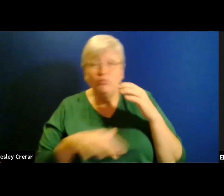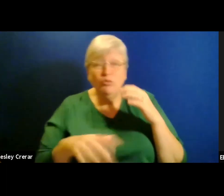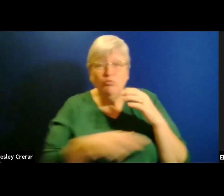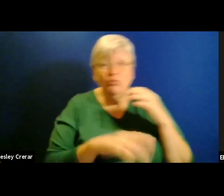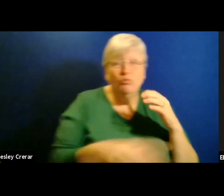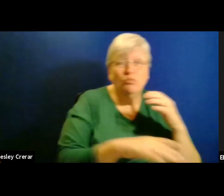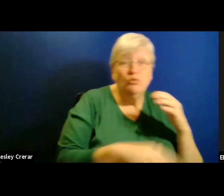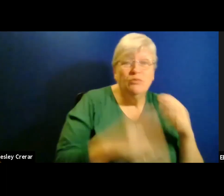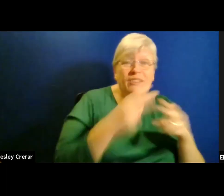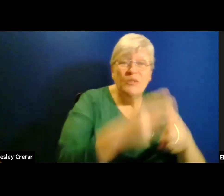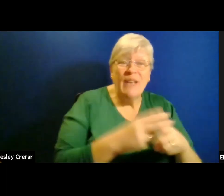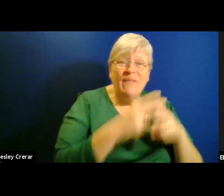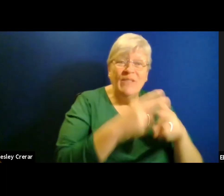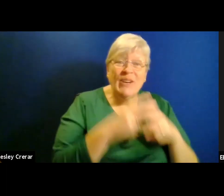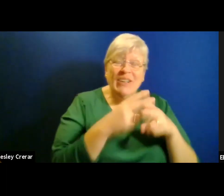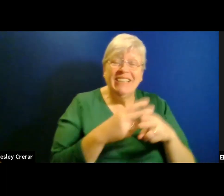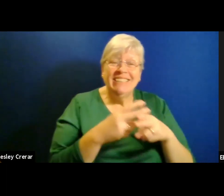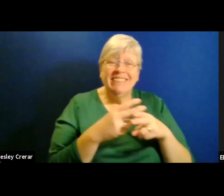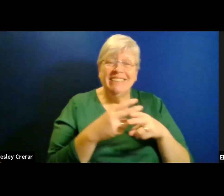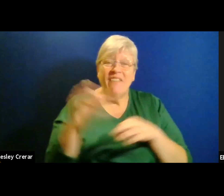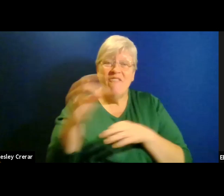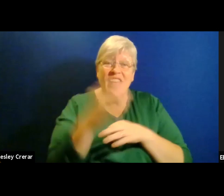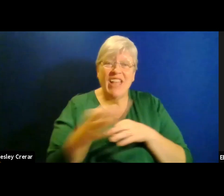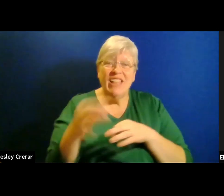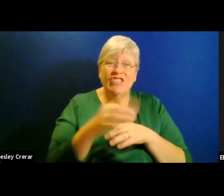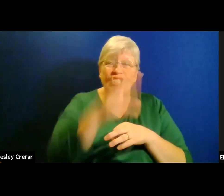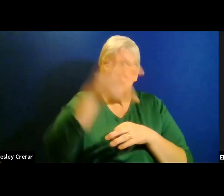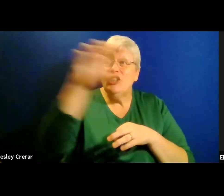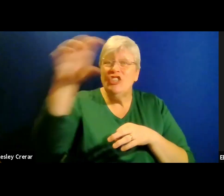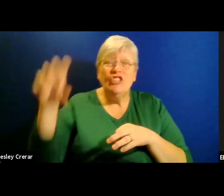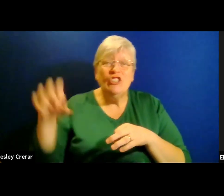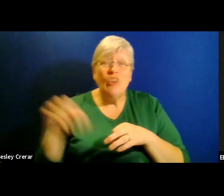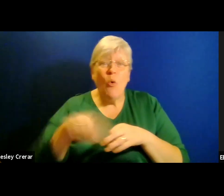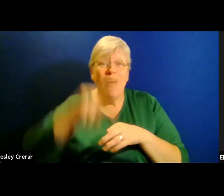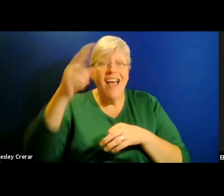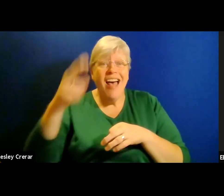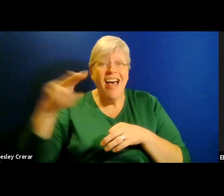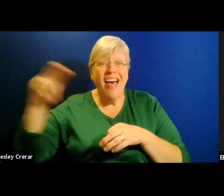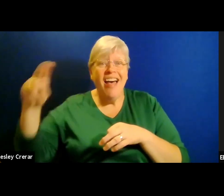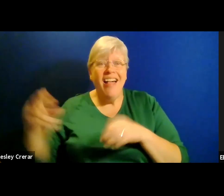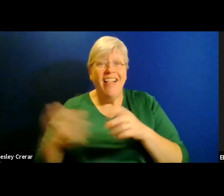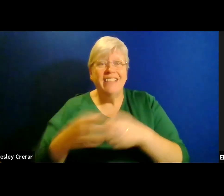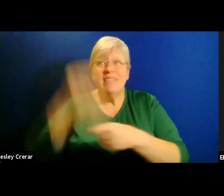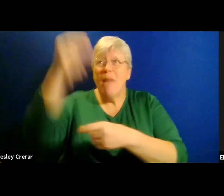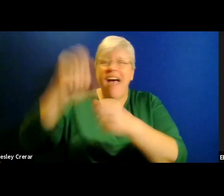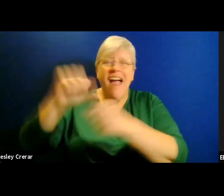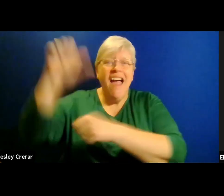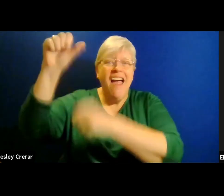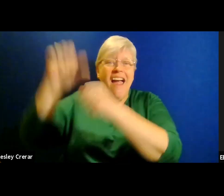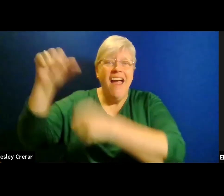for. Small villages perch precariously on hills, all spires and terracotta